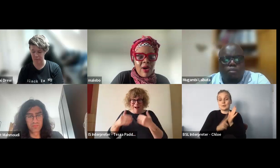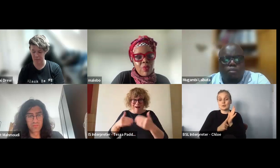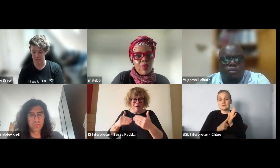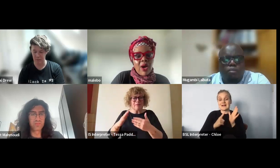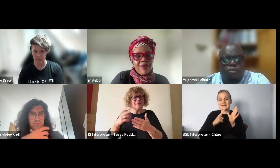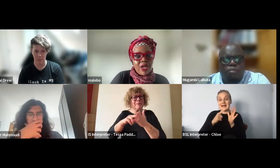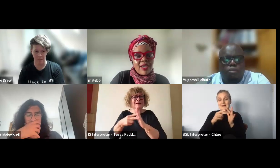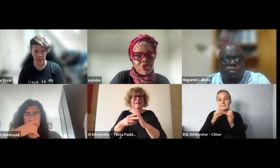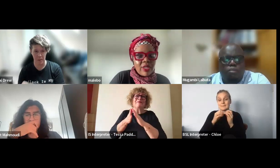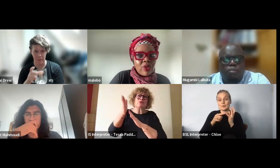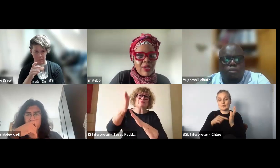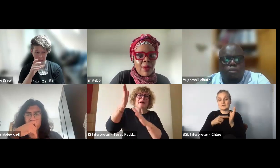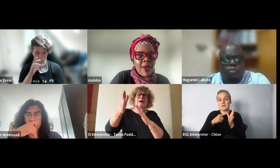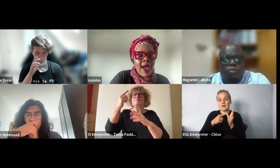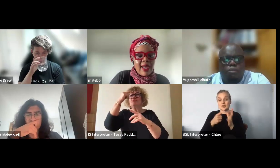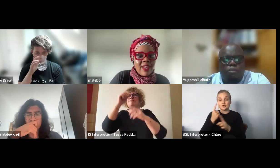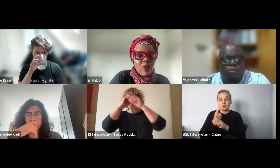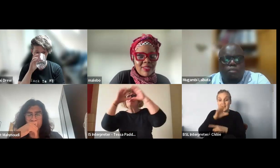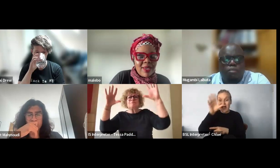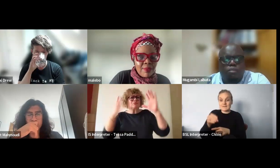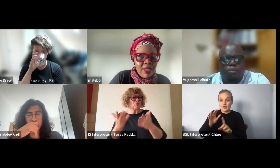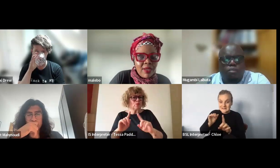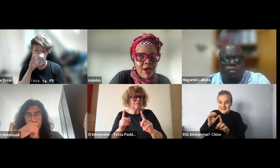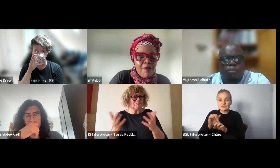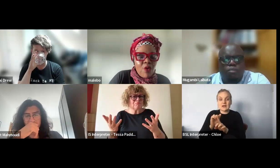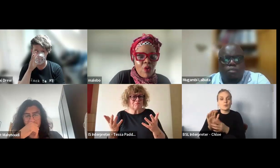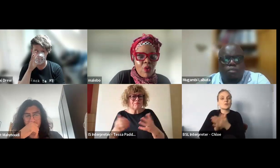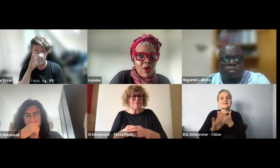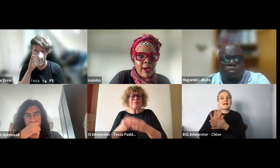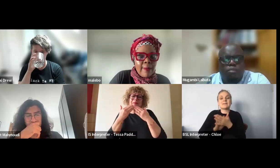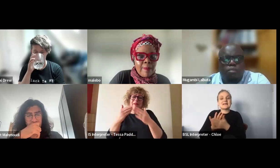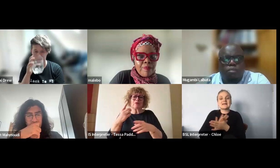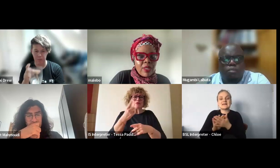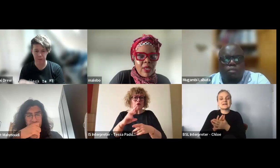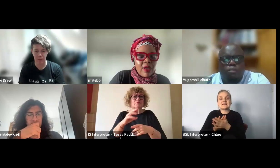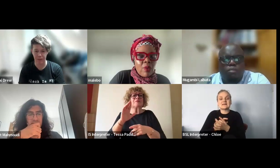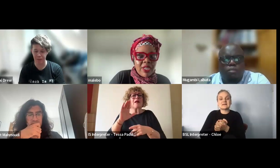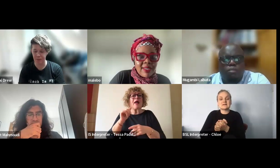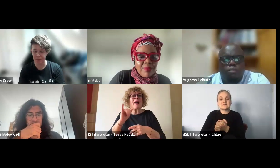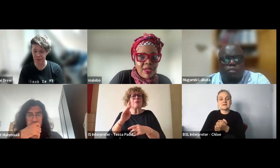how Africa is trying to catch up, and then what does that mean for